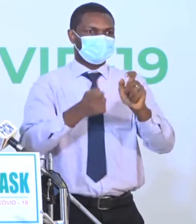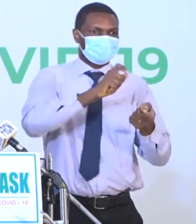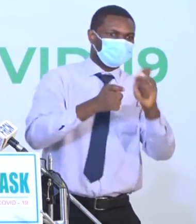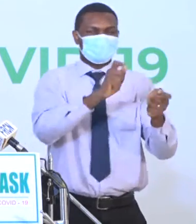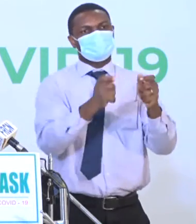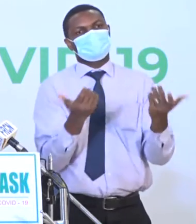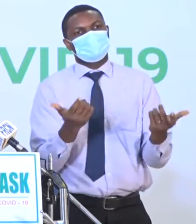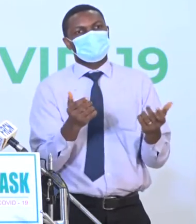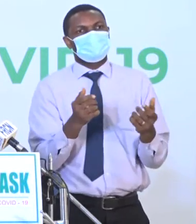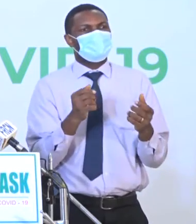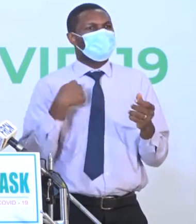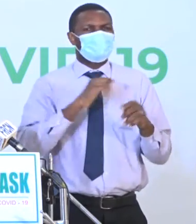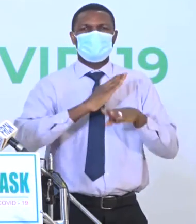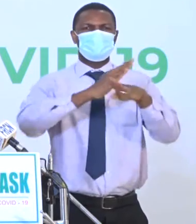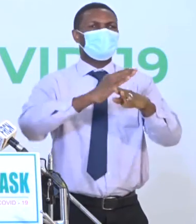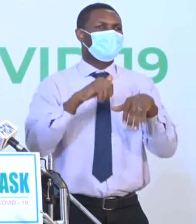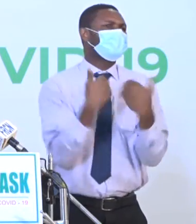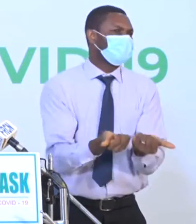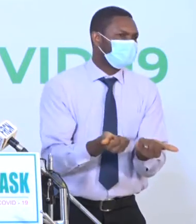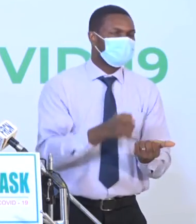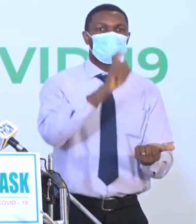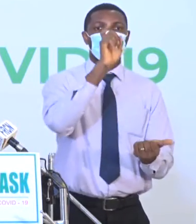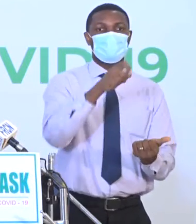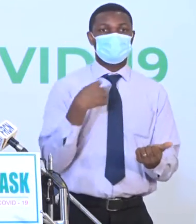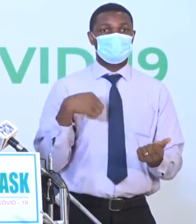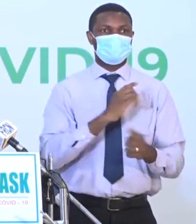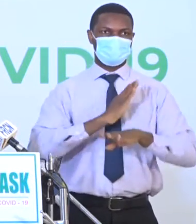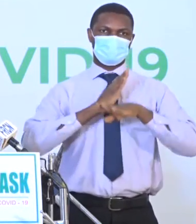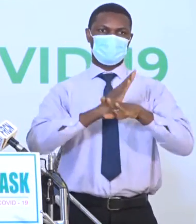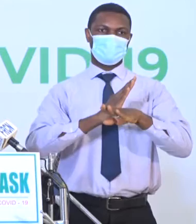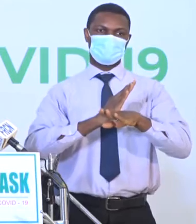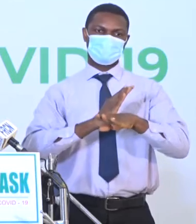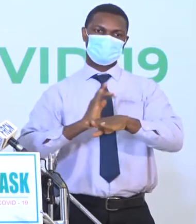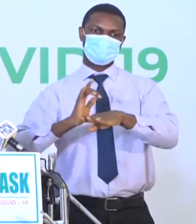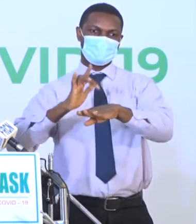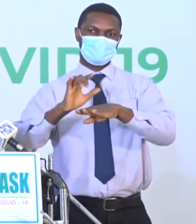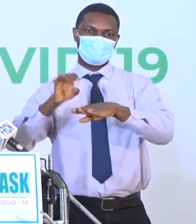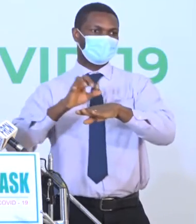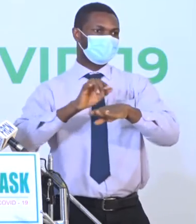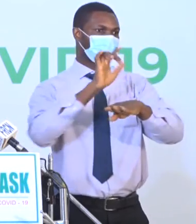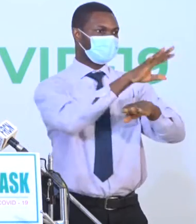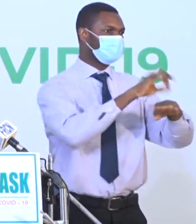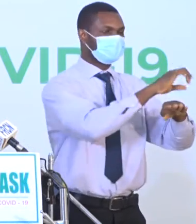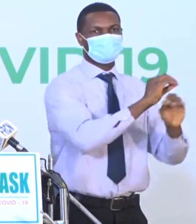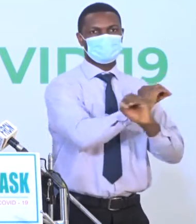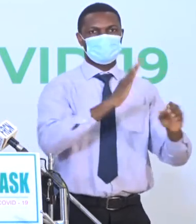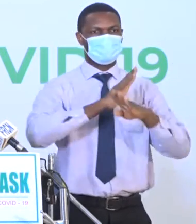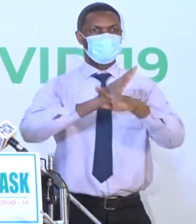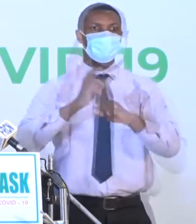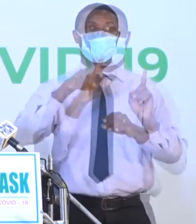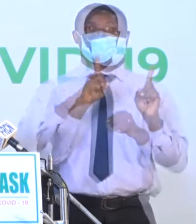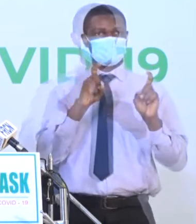new variants from emerging? We do that by preventing transmission from one person to the other, by doing the things we know we need